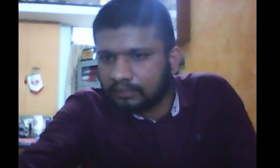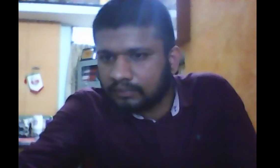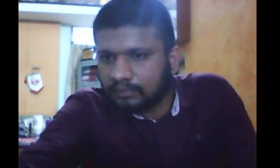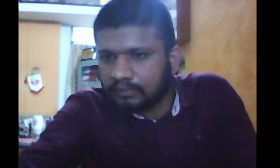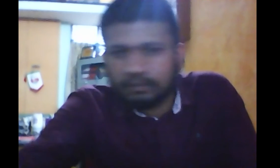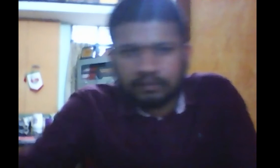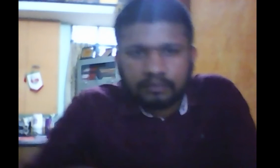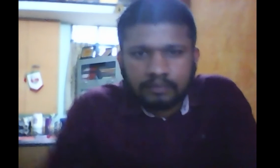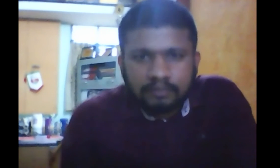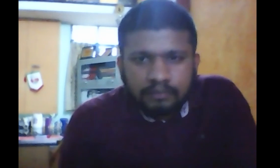How much does it cost?